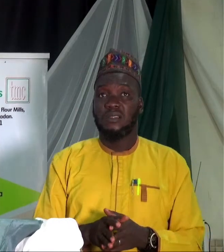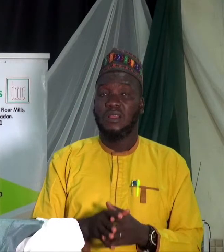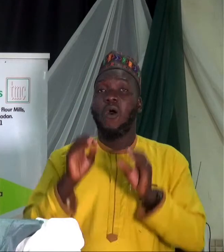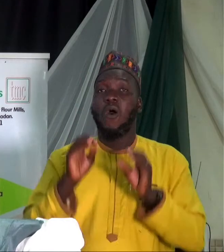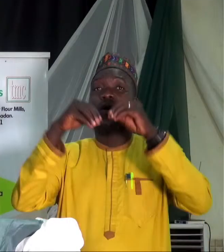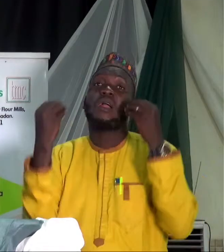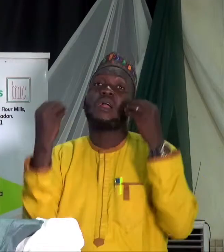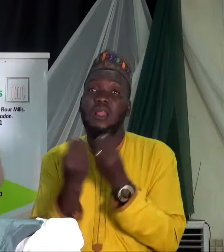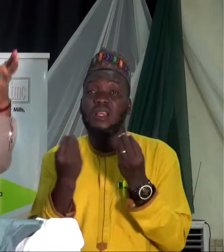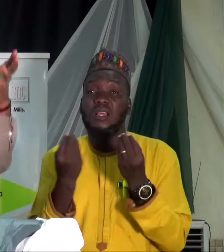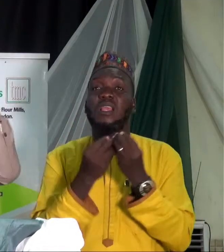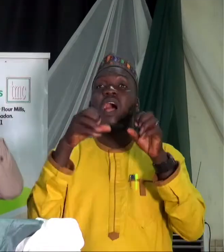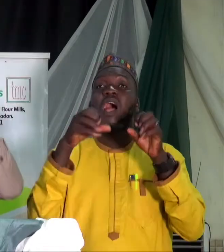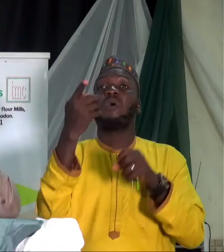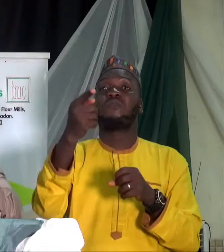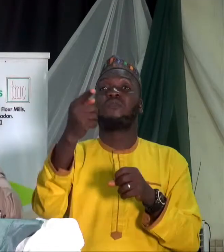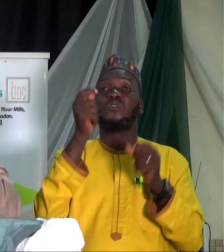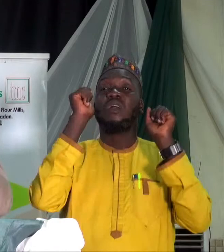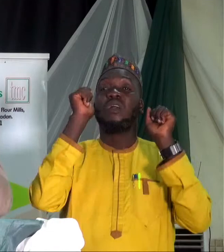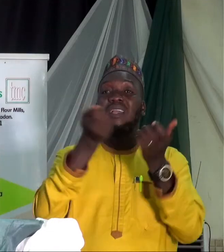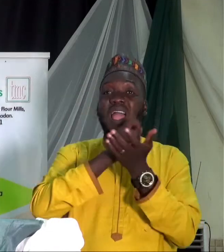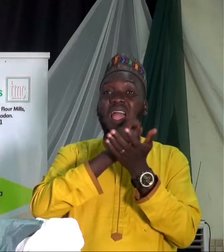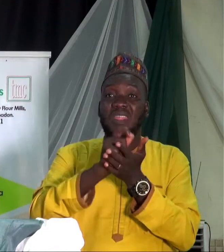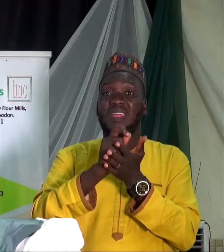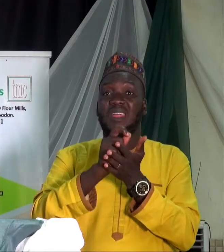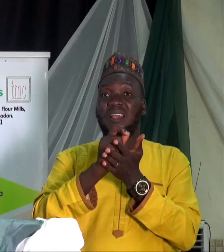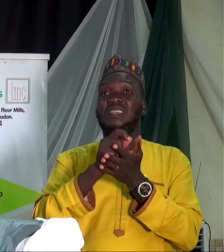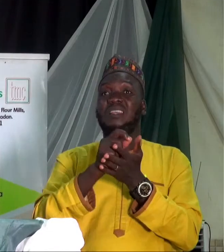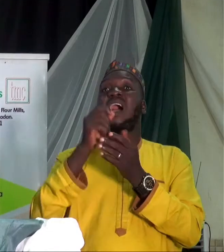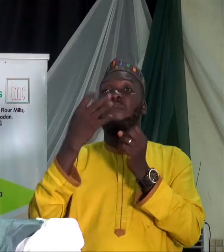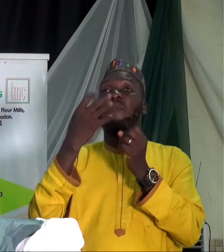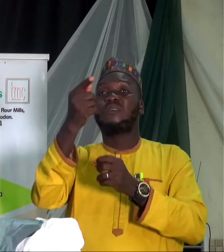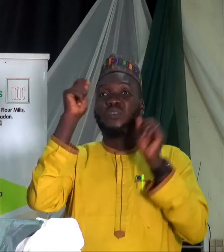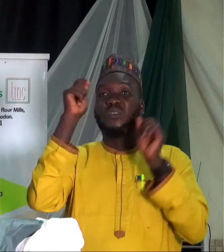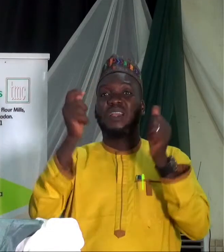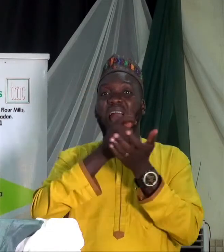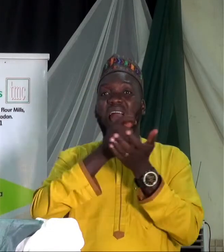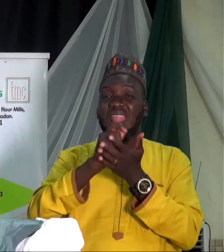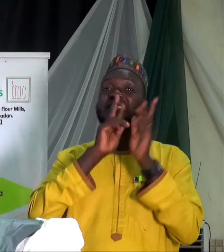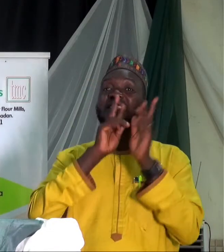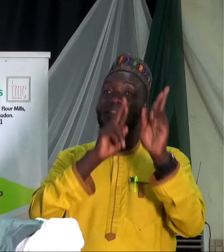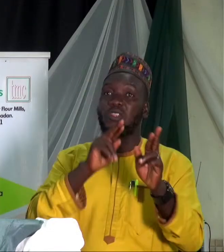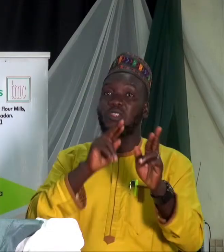eyan melo lo le ko press release eyan melo lo le community ti a ba fe lo meeting